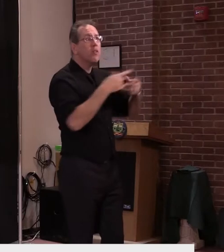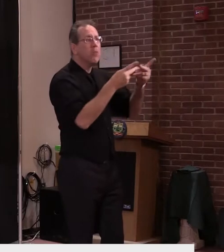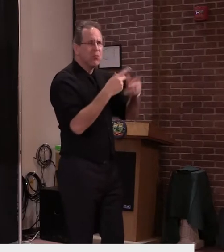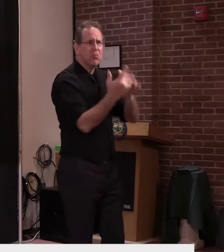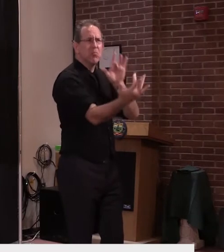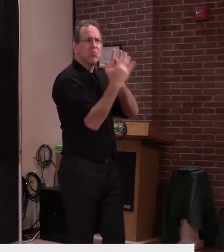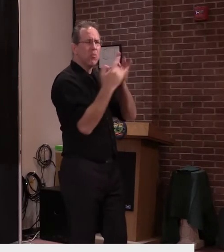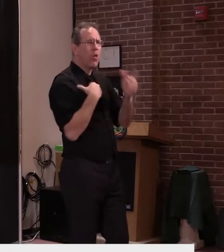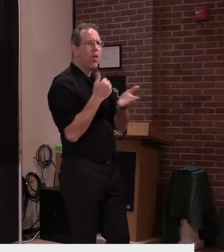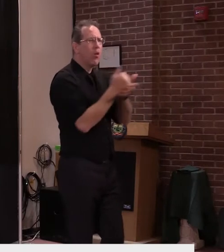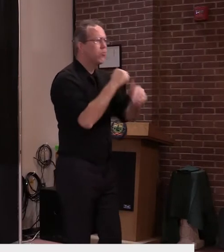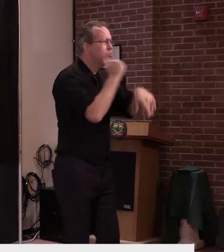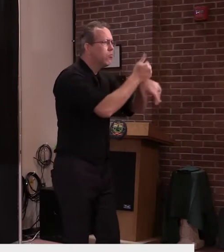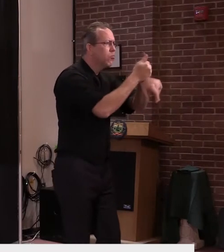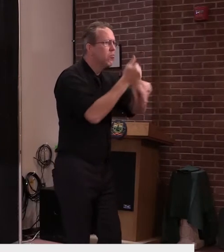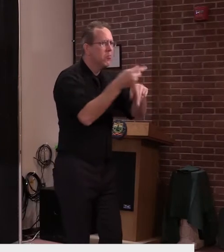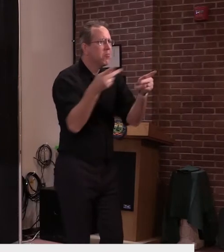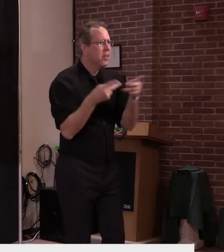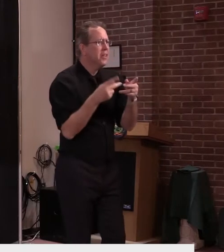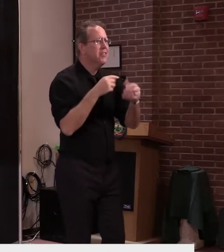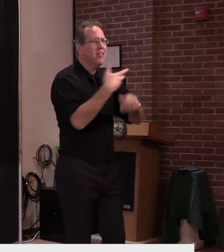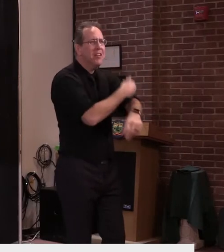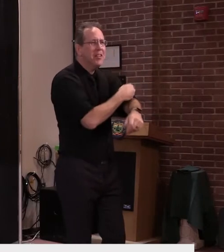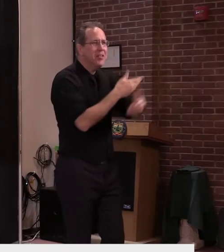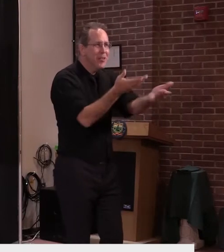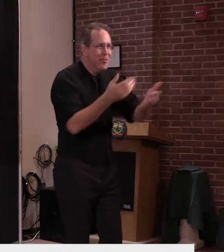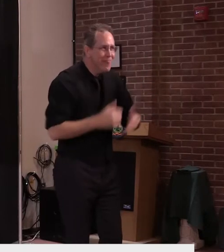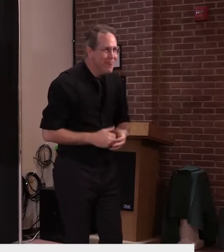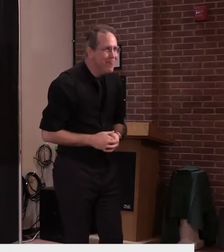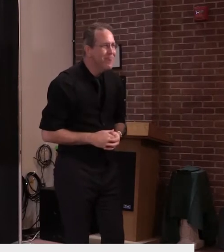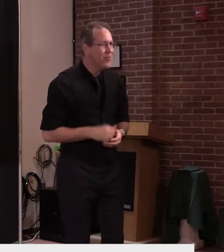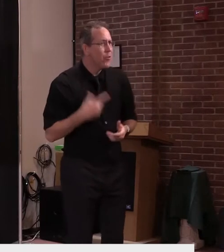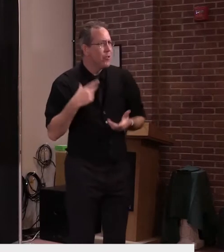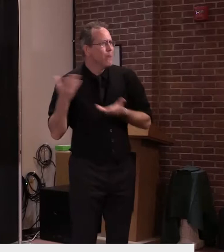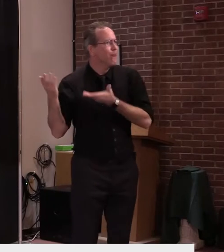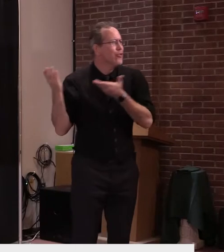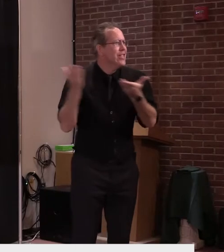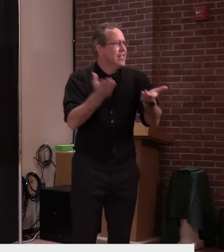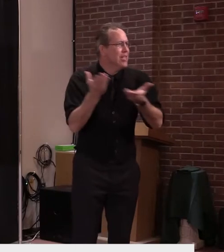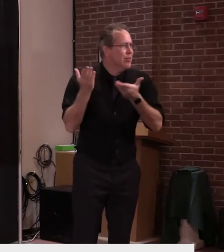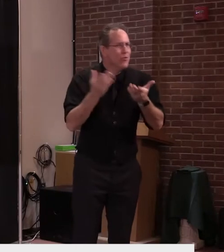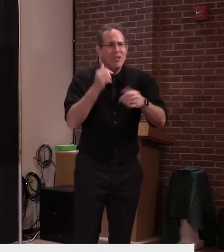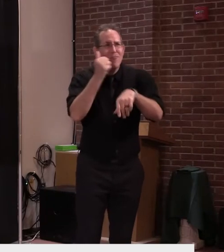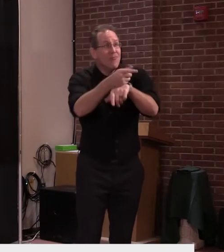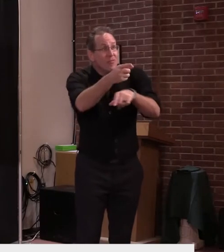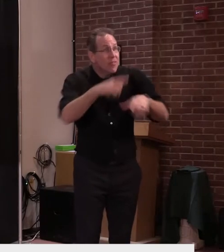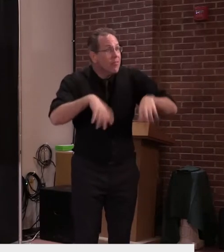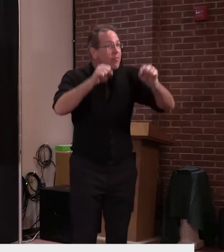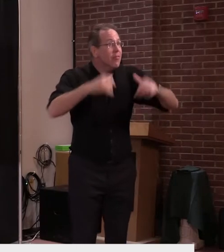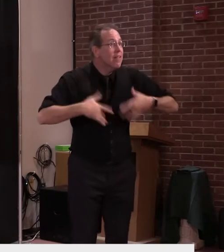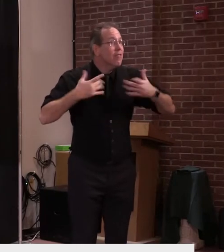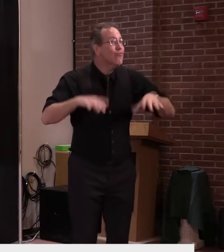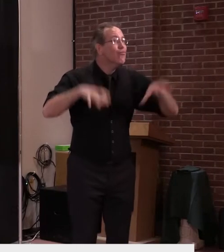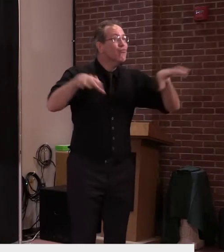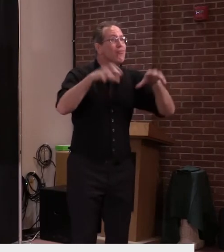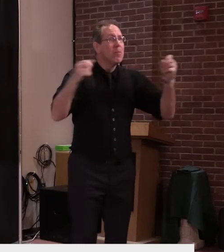out to us. We will come to you. Our goal is to make it easier than ever to get